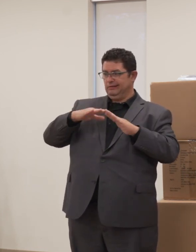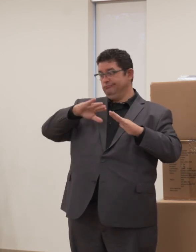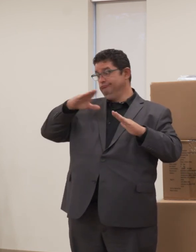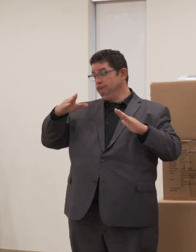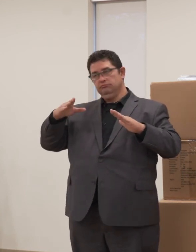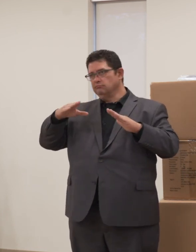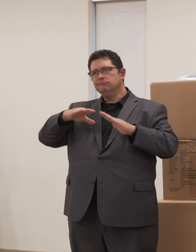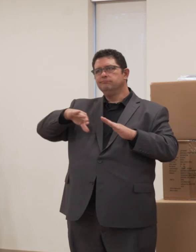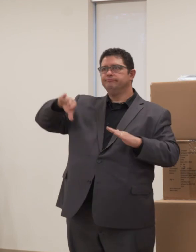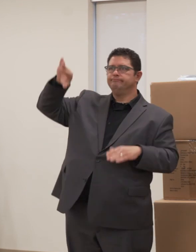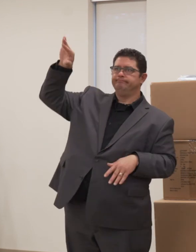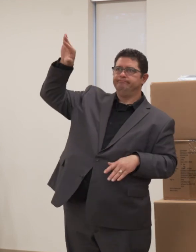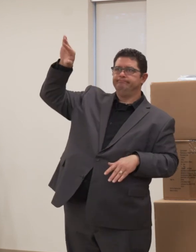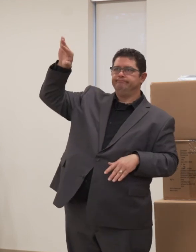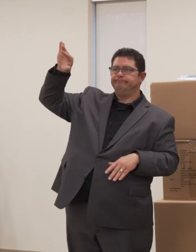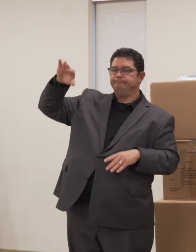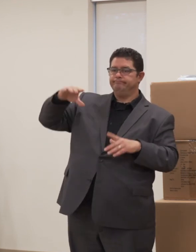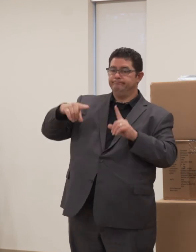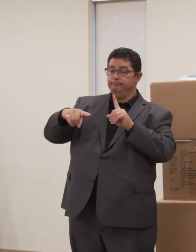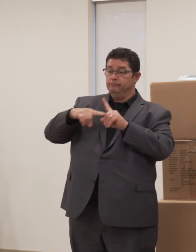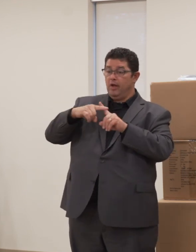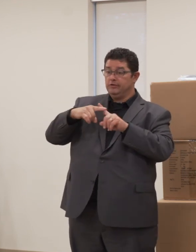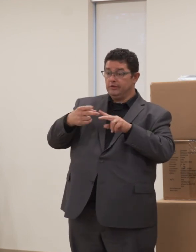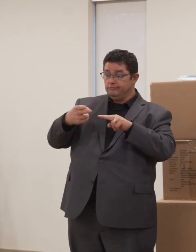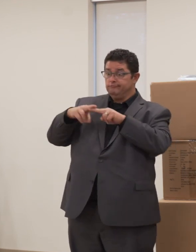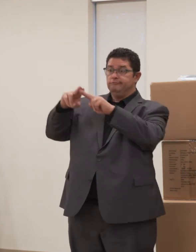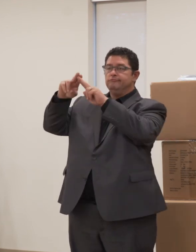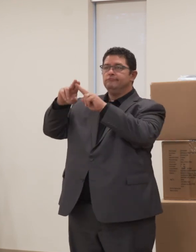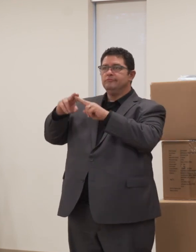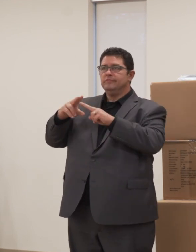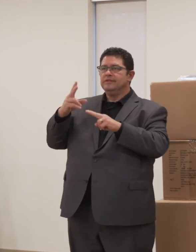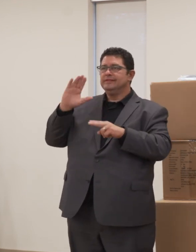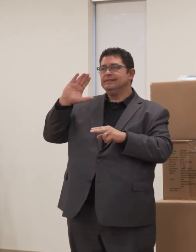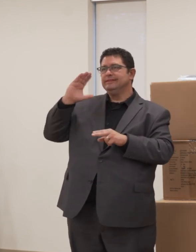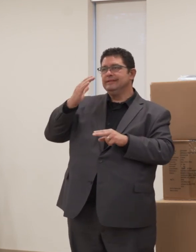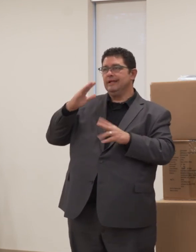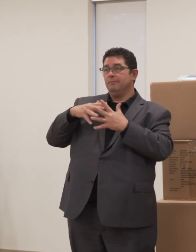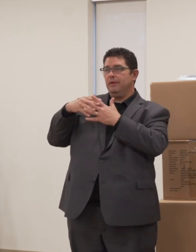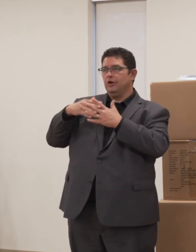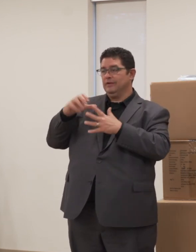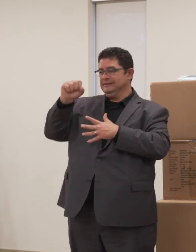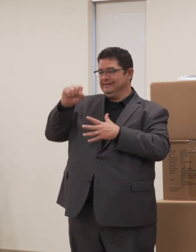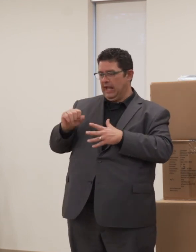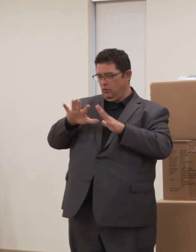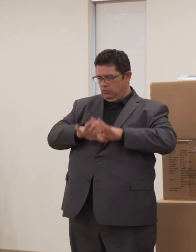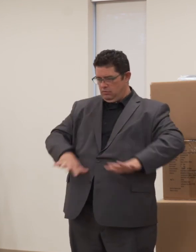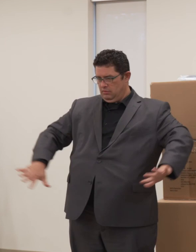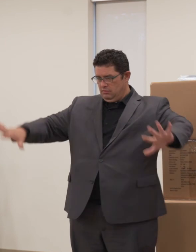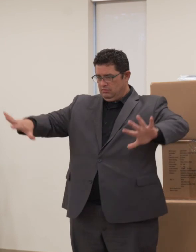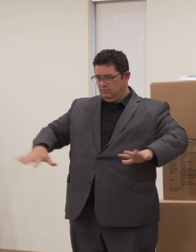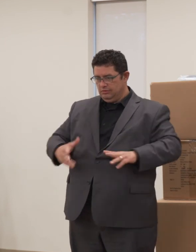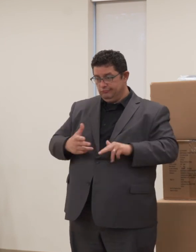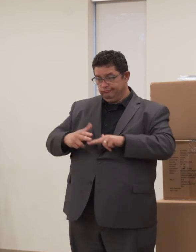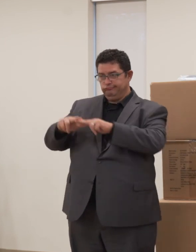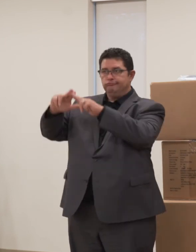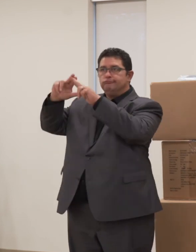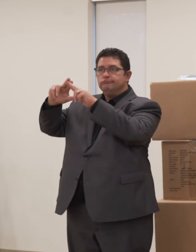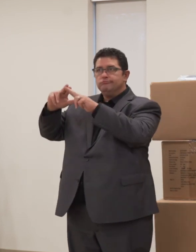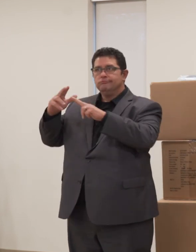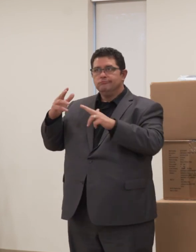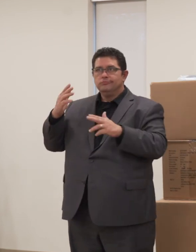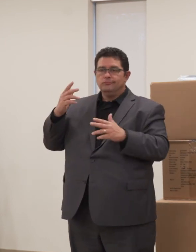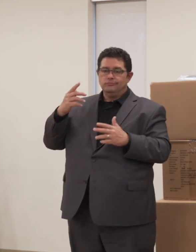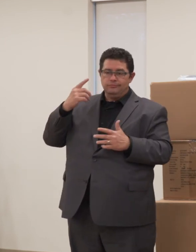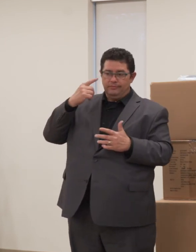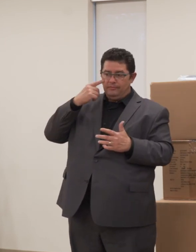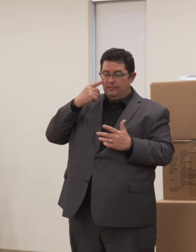The cases of COVID-19 are moving up from the south. People in Missouri tend to travel a lot, and we believe that that's associated with